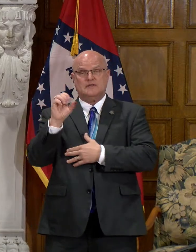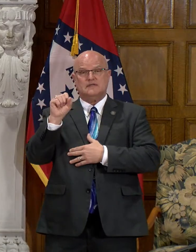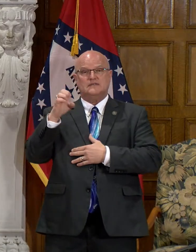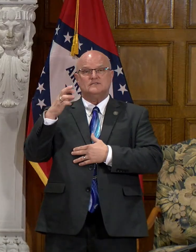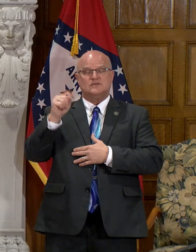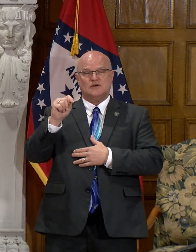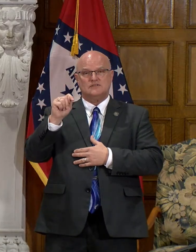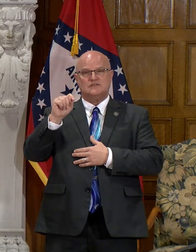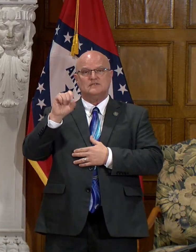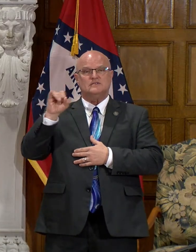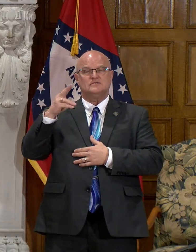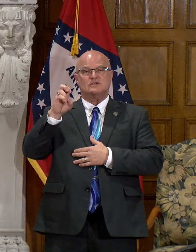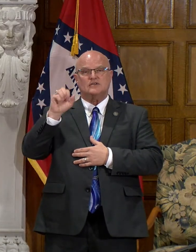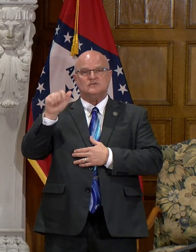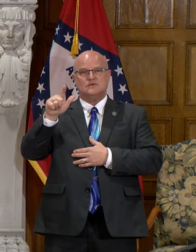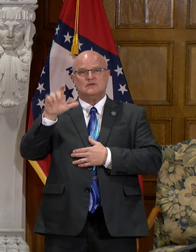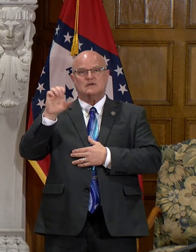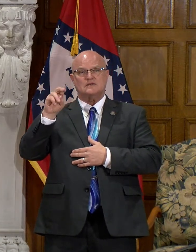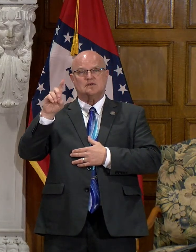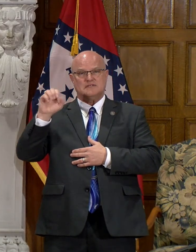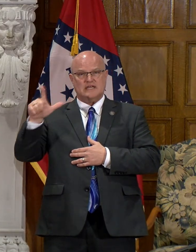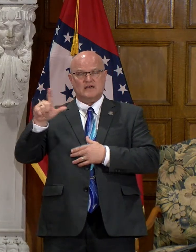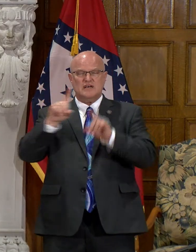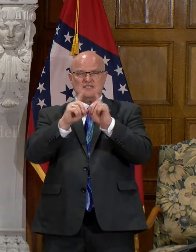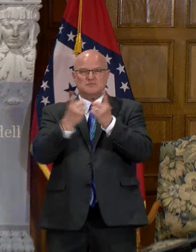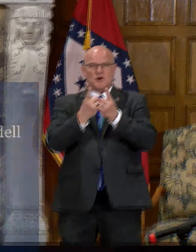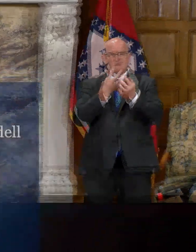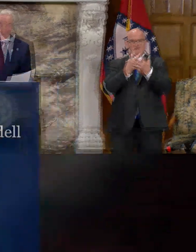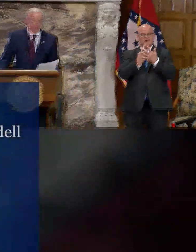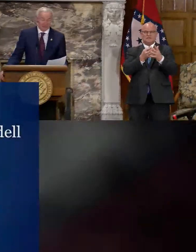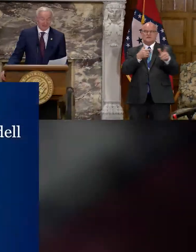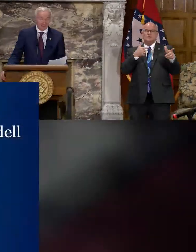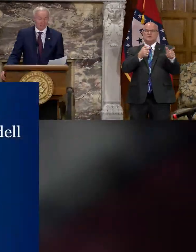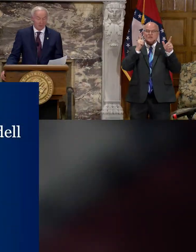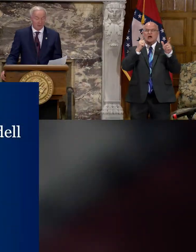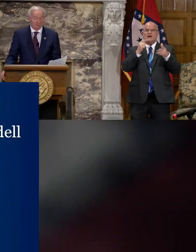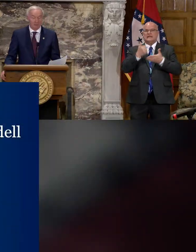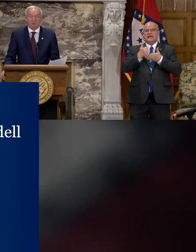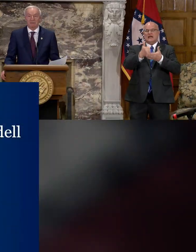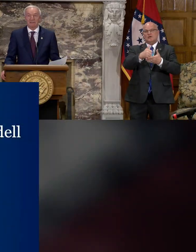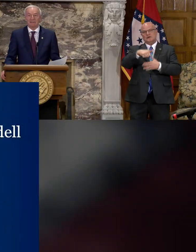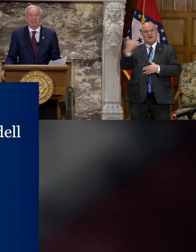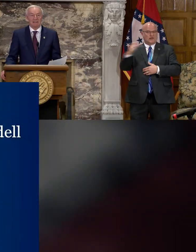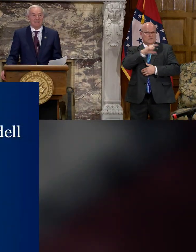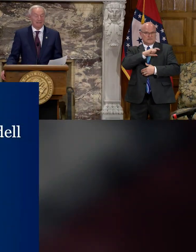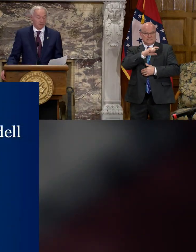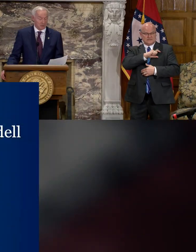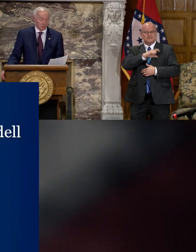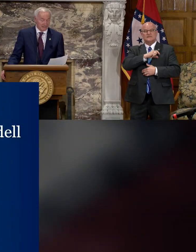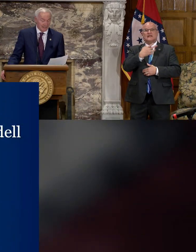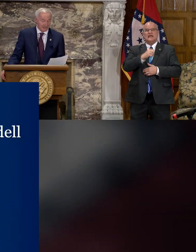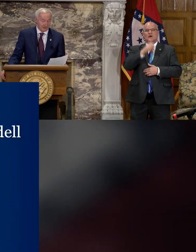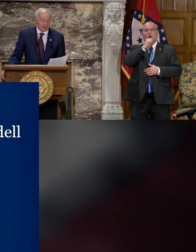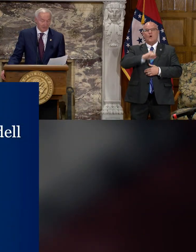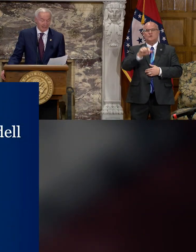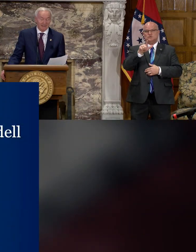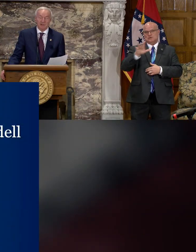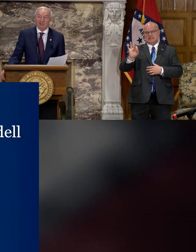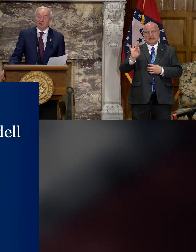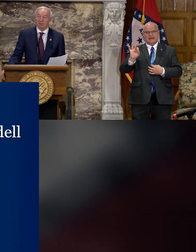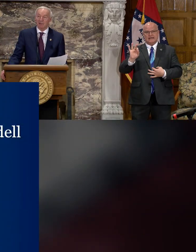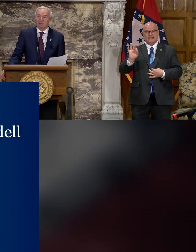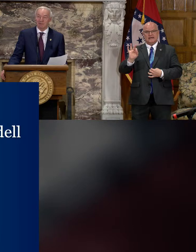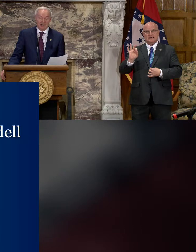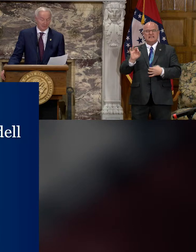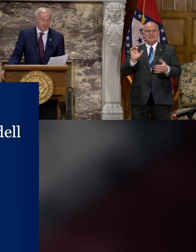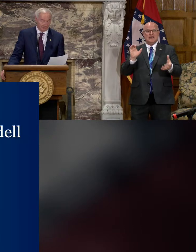Joshua Cadell of the Department of Corrections was fatally shot while assisting local law enforcement. He was 29 years of age